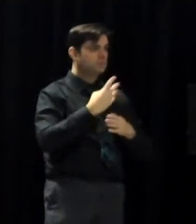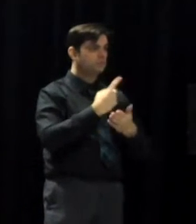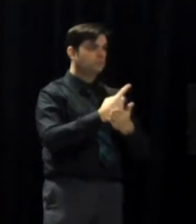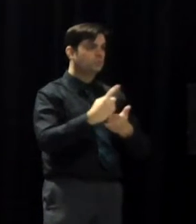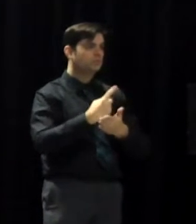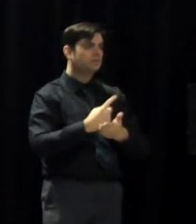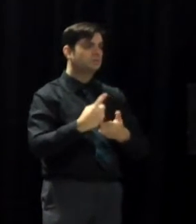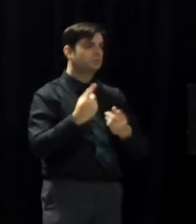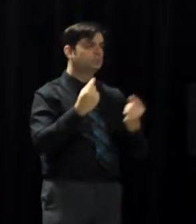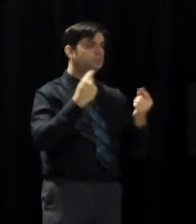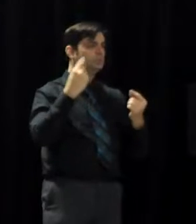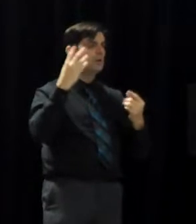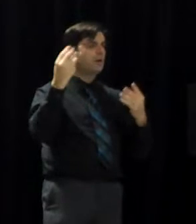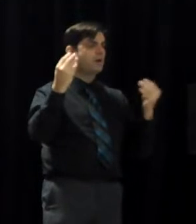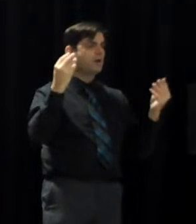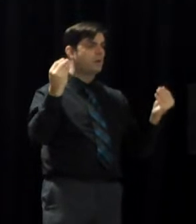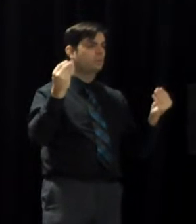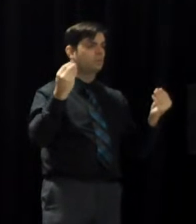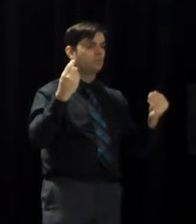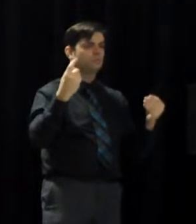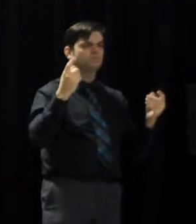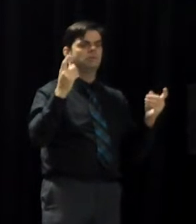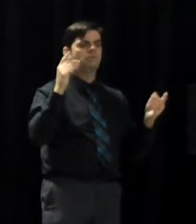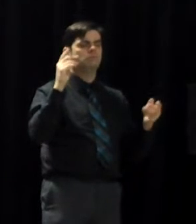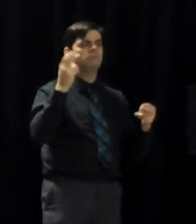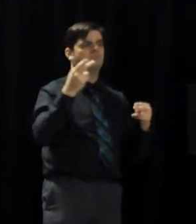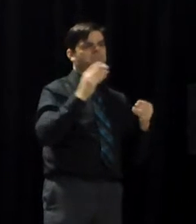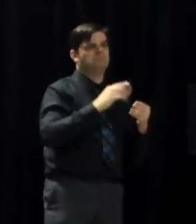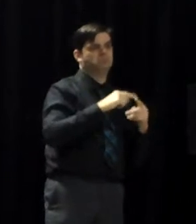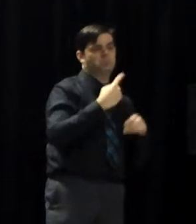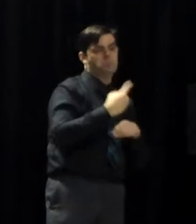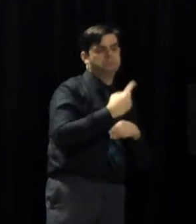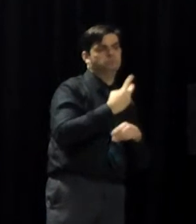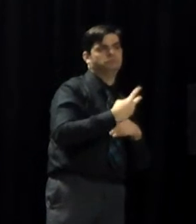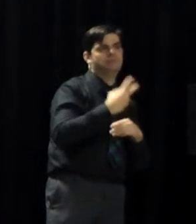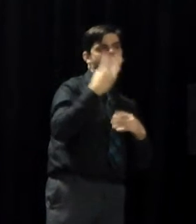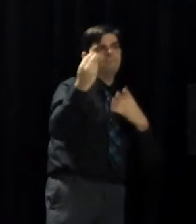things will add up and help us have good outcomes and flatten this caseload.